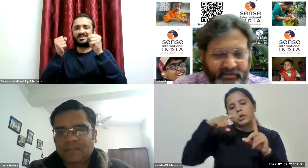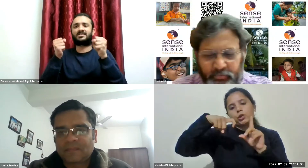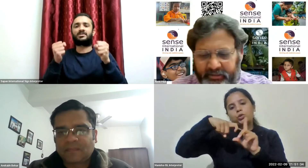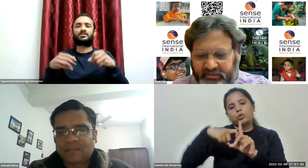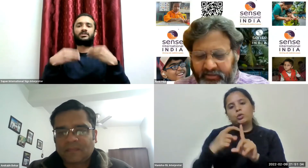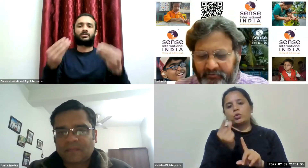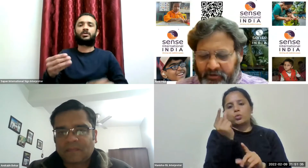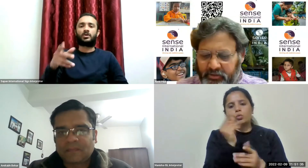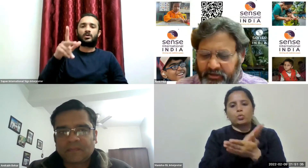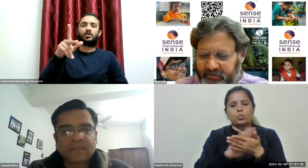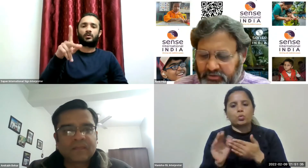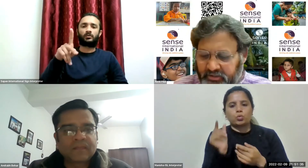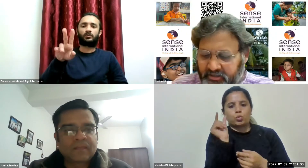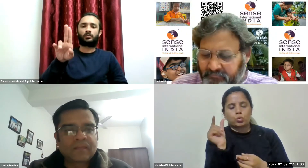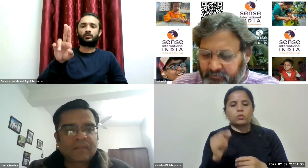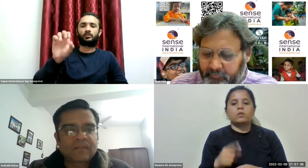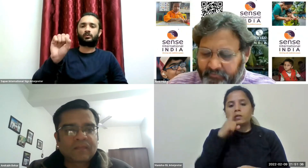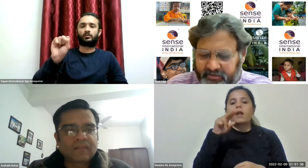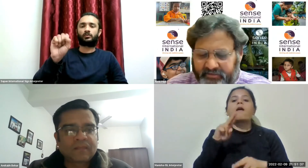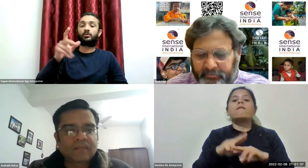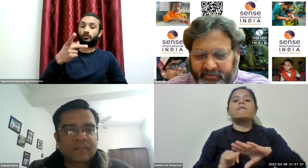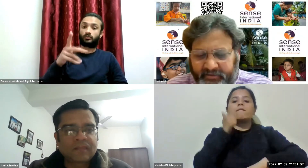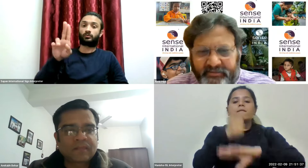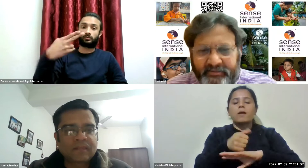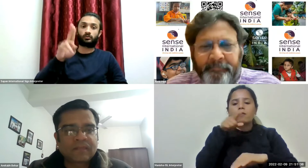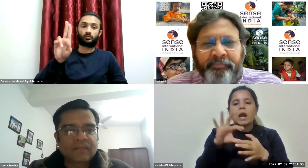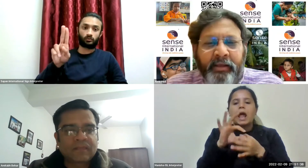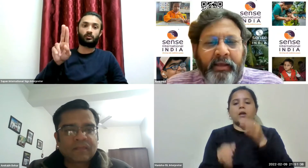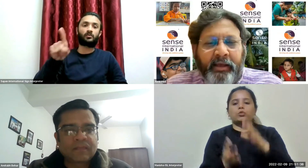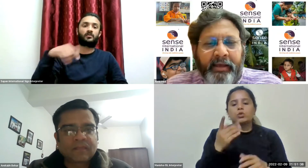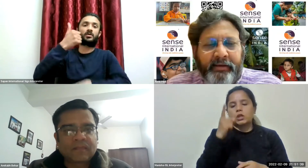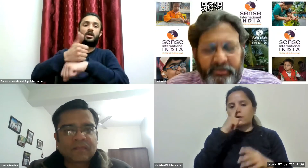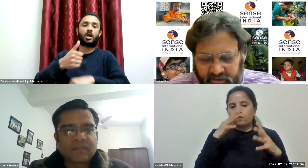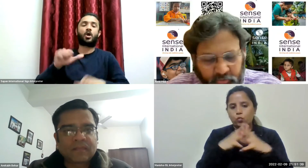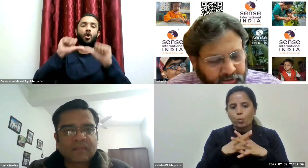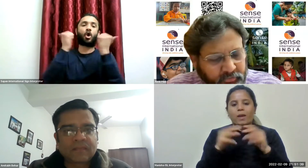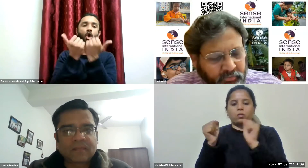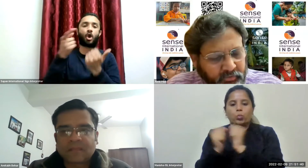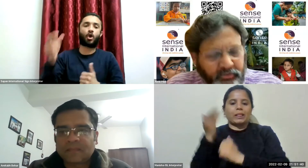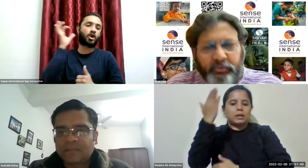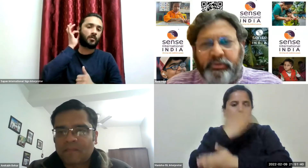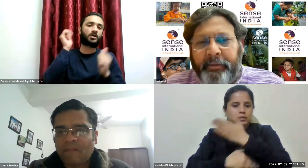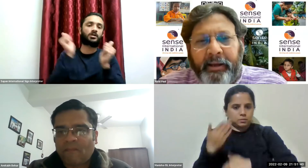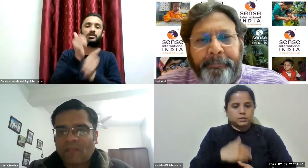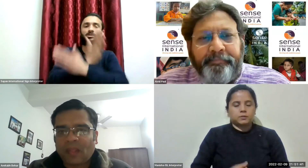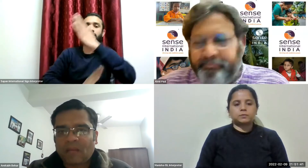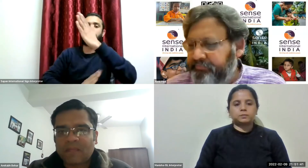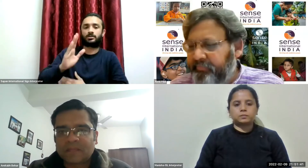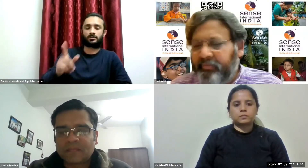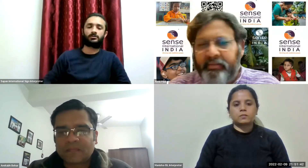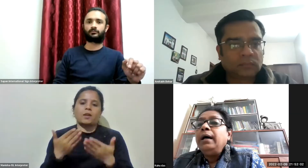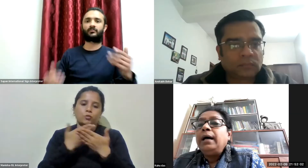Kuhu Das, who is founder of Association for Women with Disabilities, and she is going to do the summing